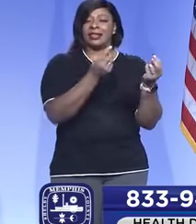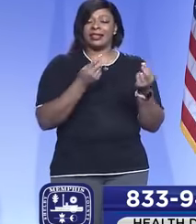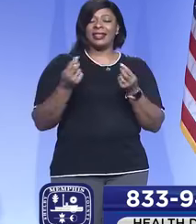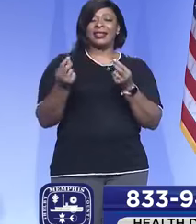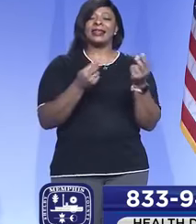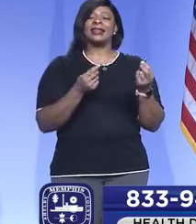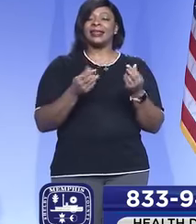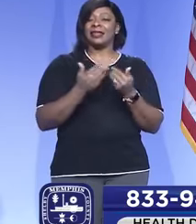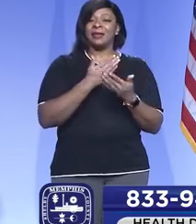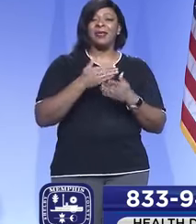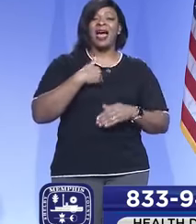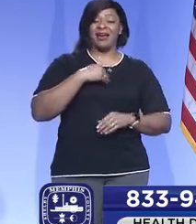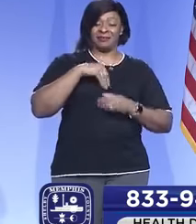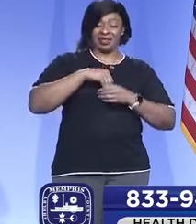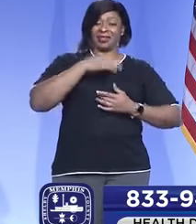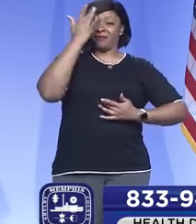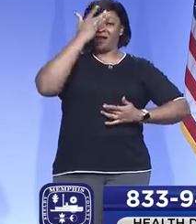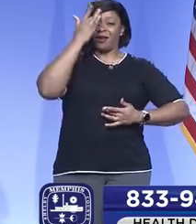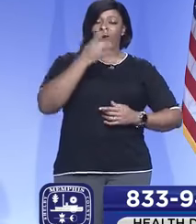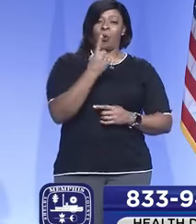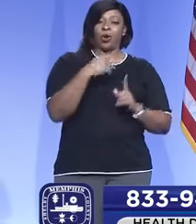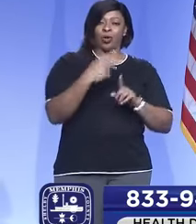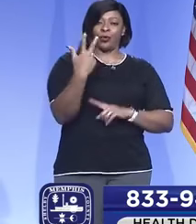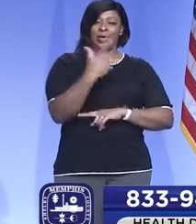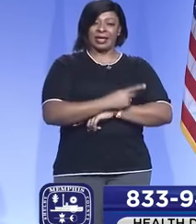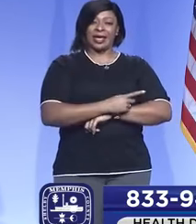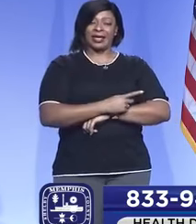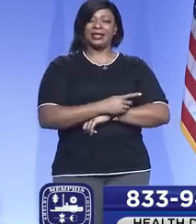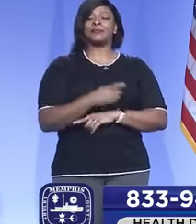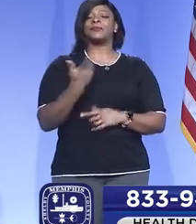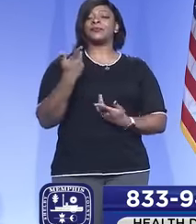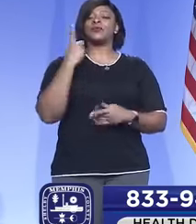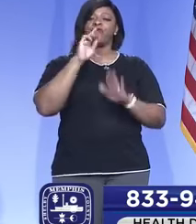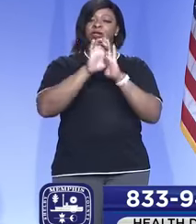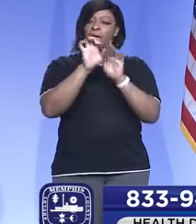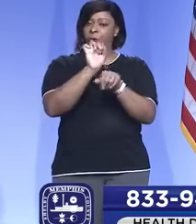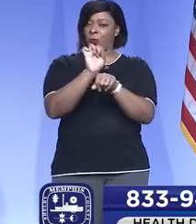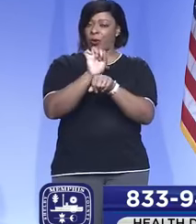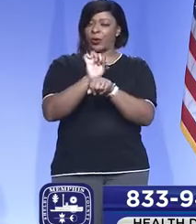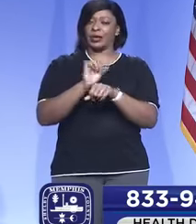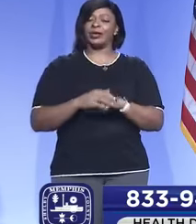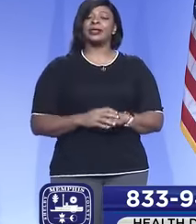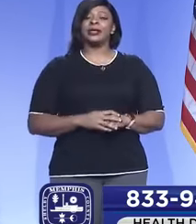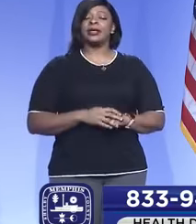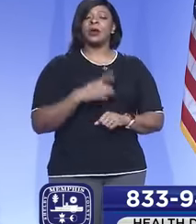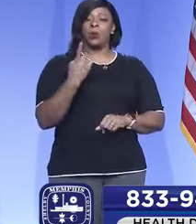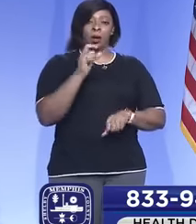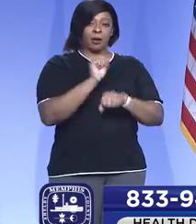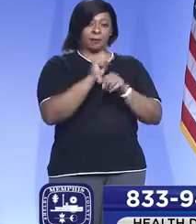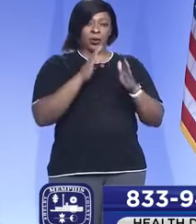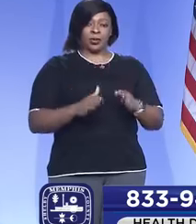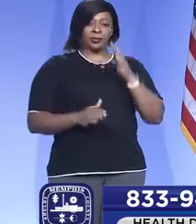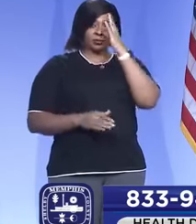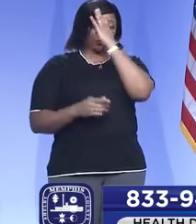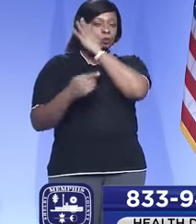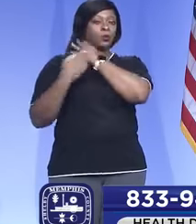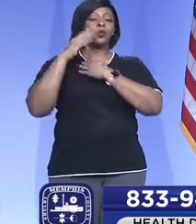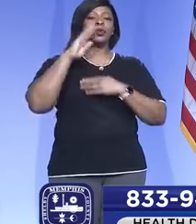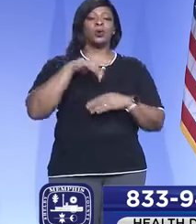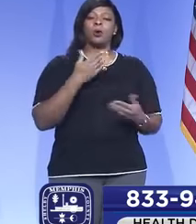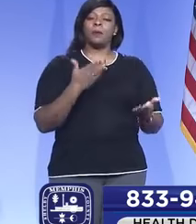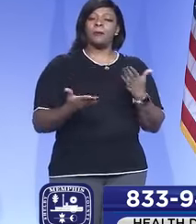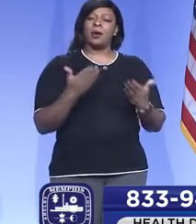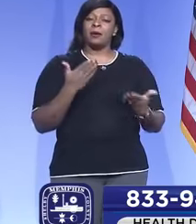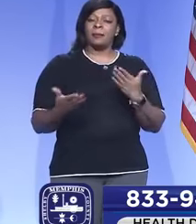anywhere from one to three days. I will use a workplace example where an employee we know was